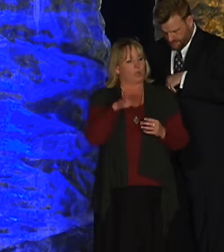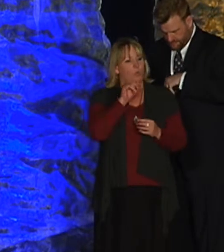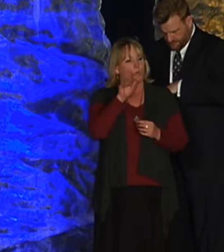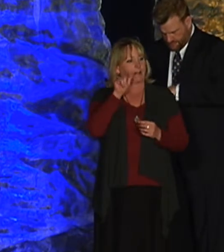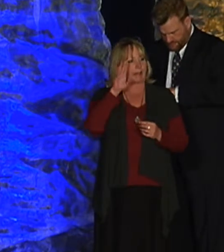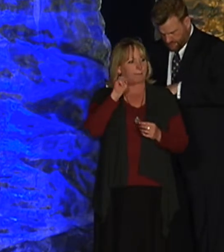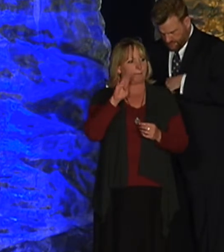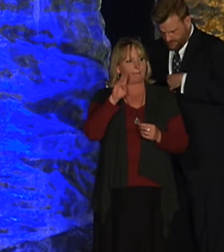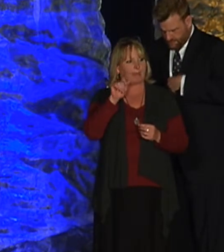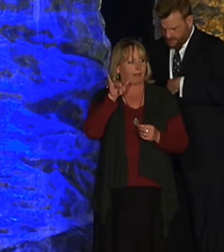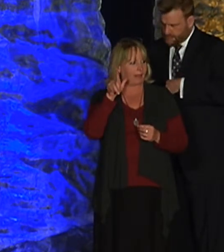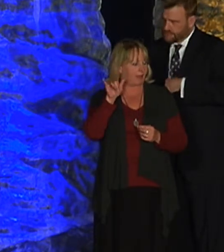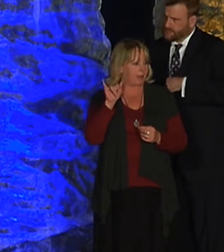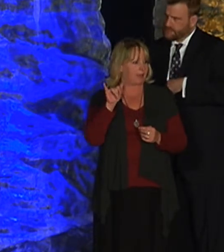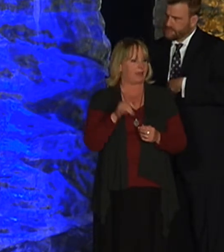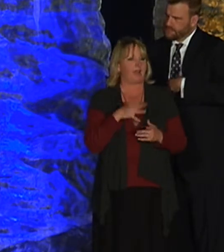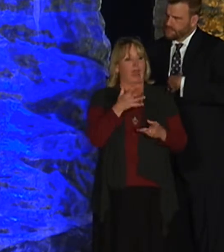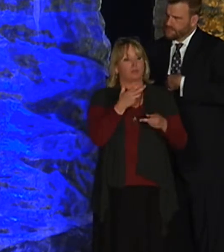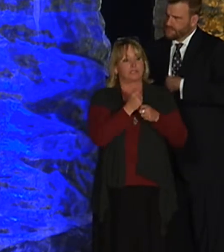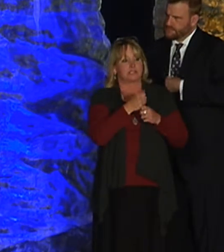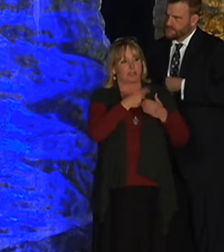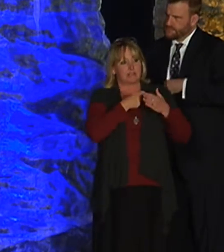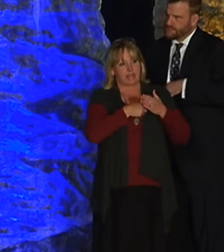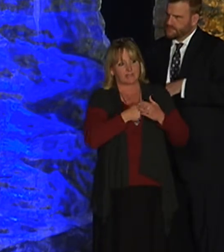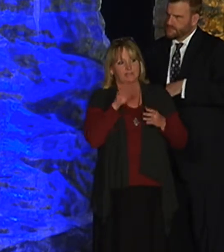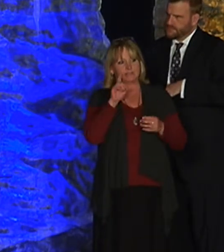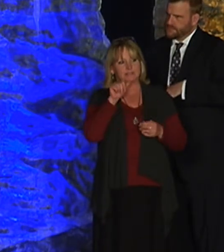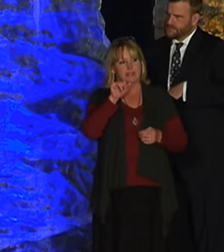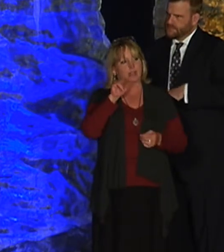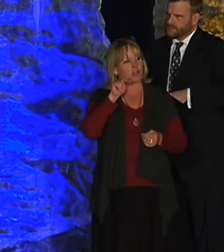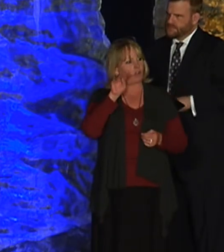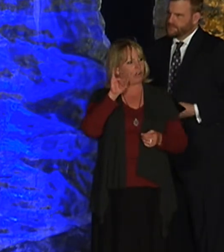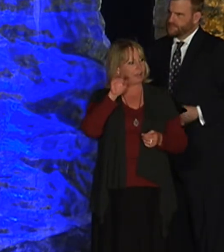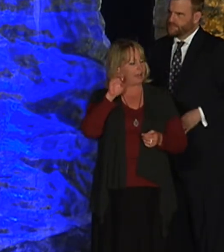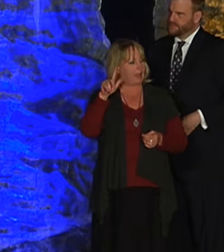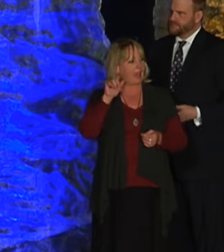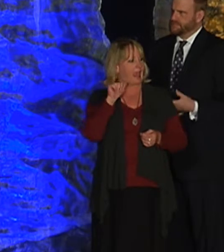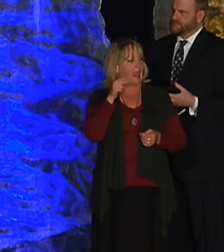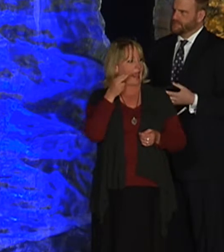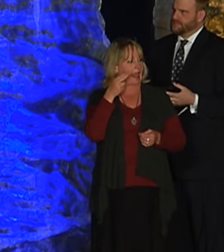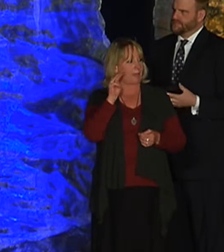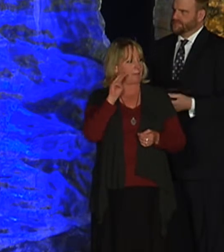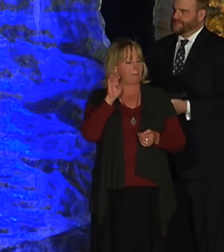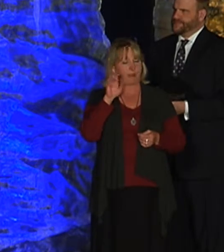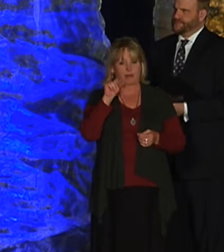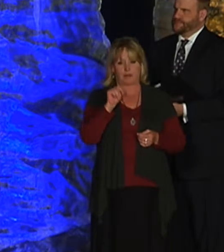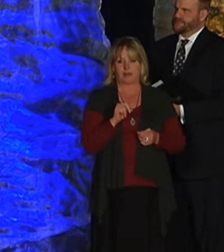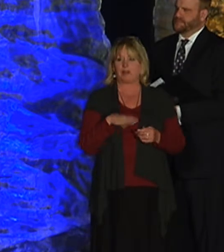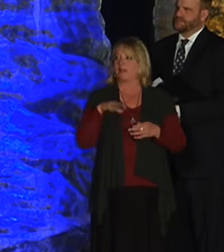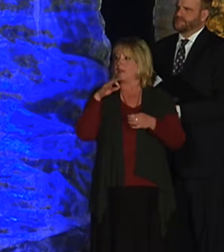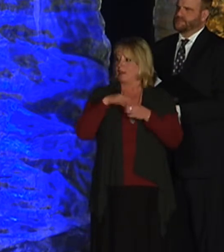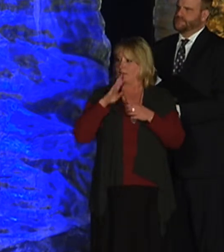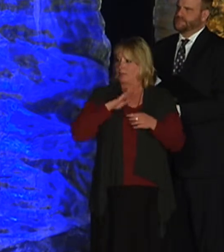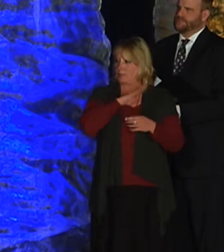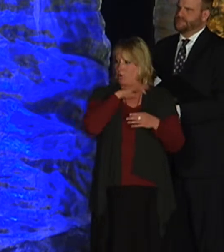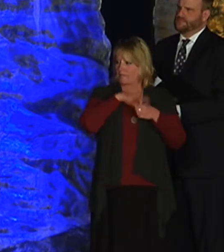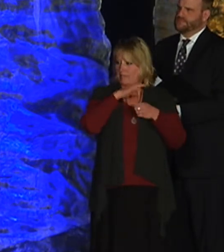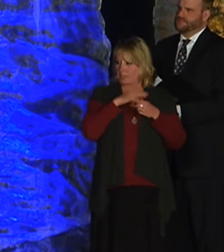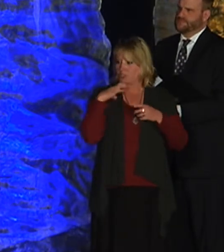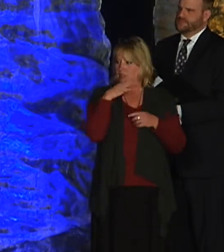Brighton Town Clerk and Receiver of Taxes Daniel Amen, Monroe County Board of Election Commissioner Tom